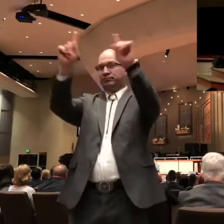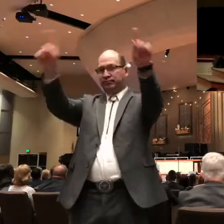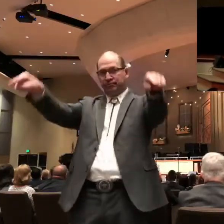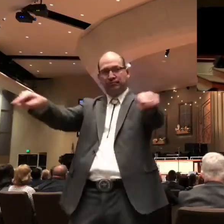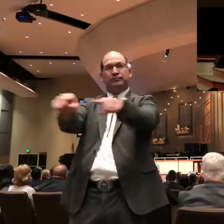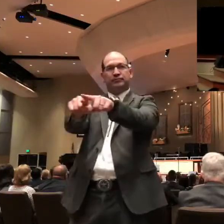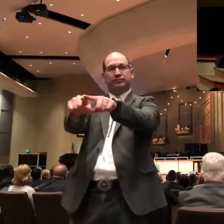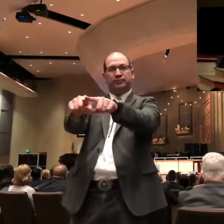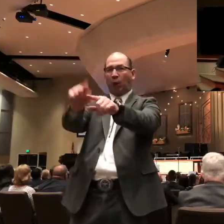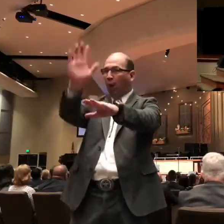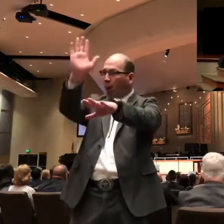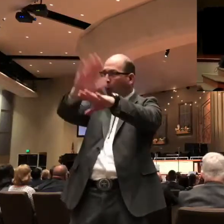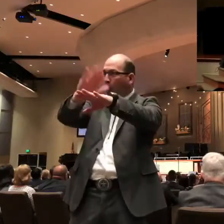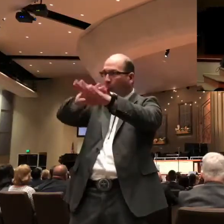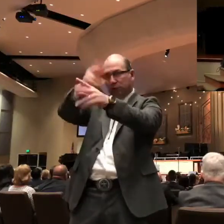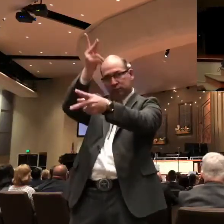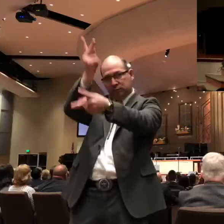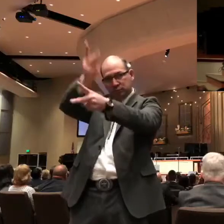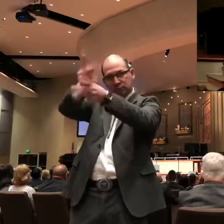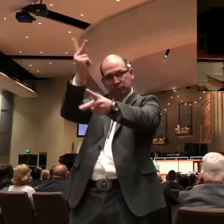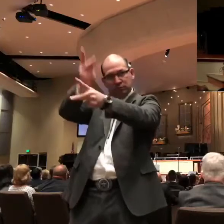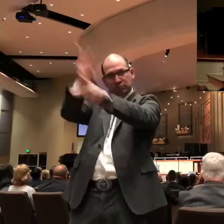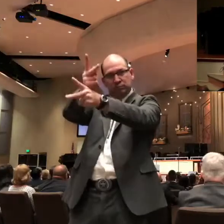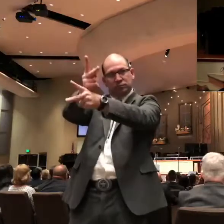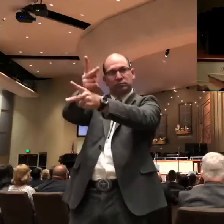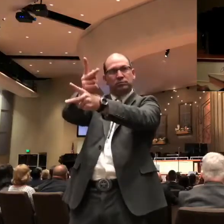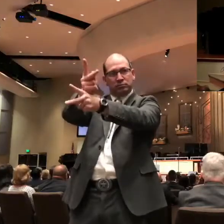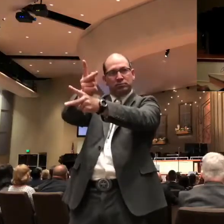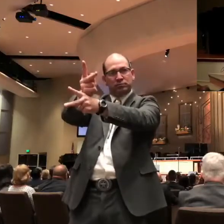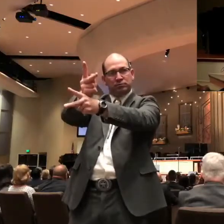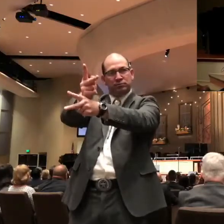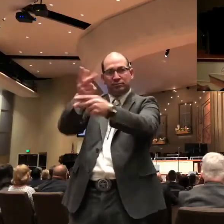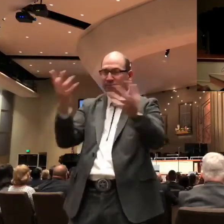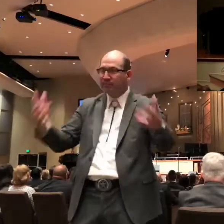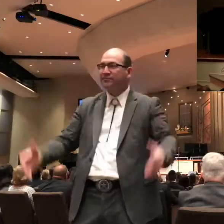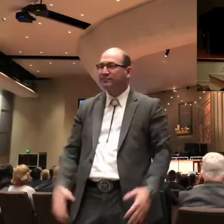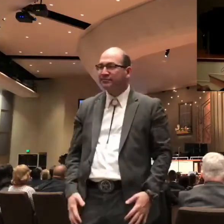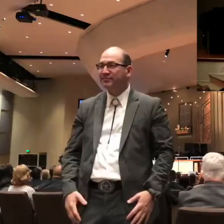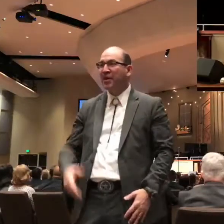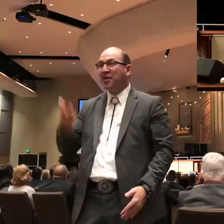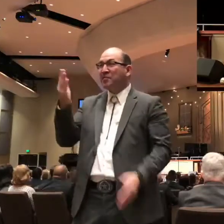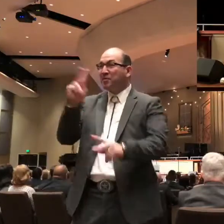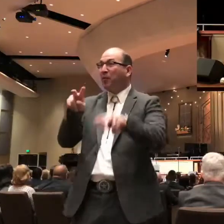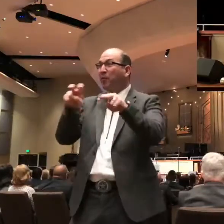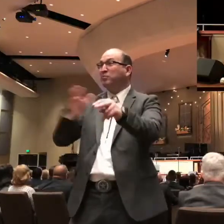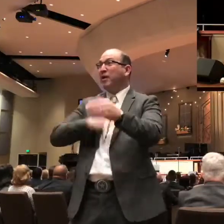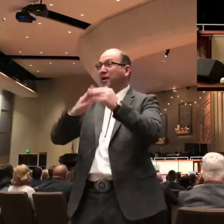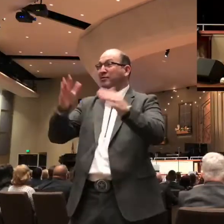And hopefully someone coming to my house won't chance it either, unless they're watching on live stream. They're going to my house right now.